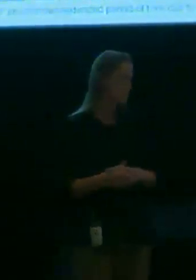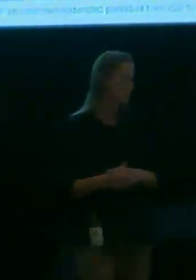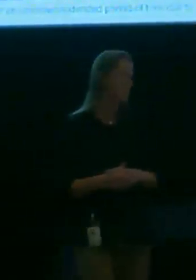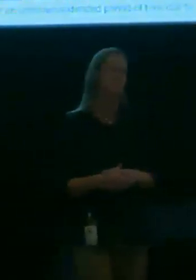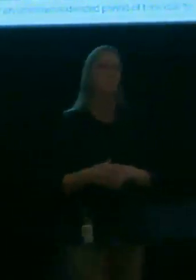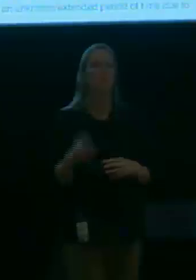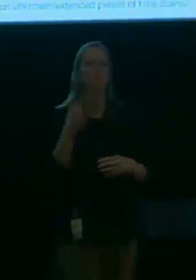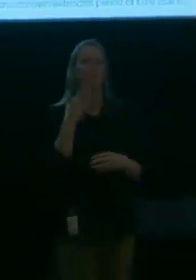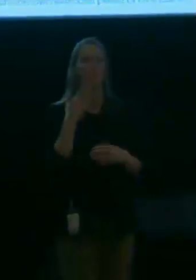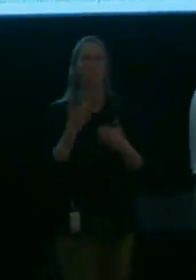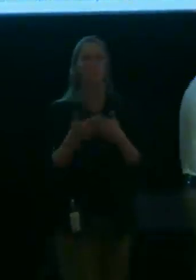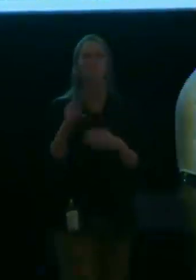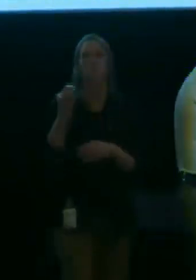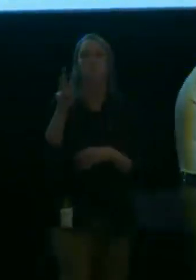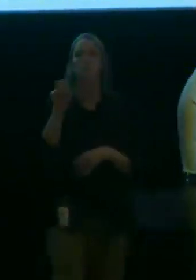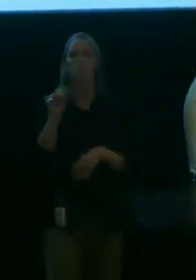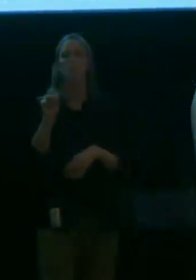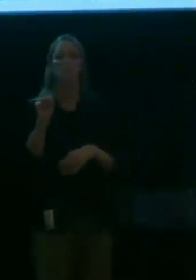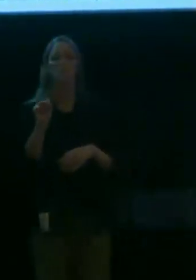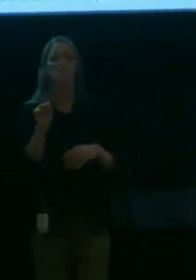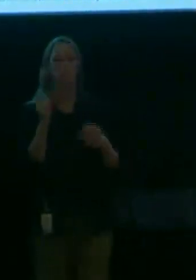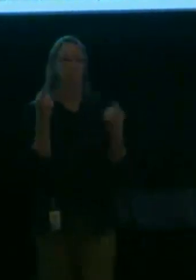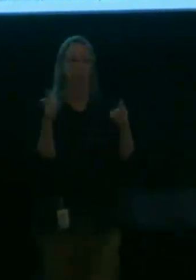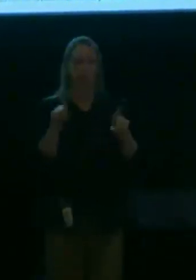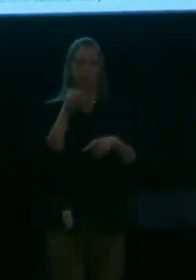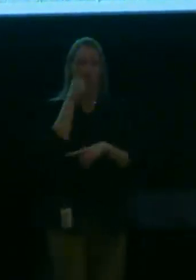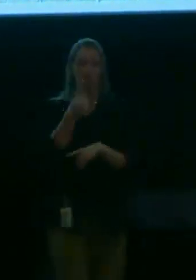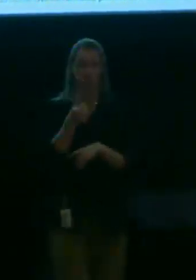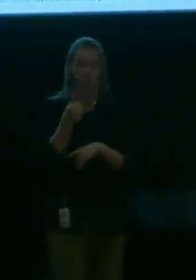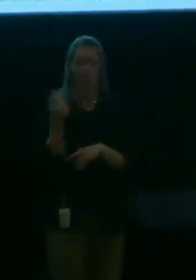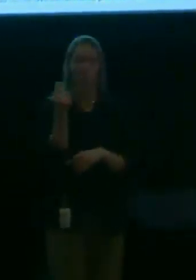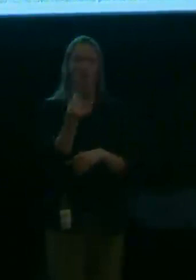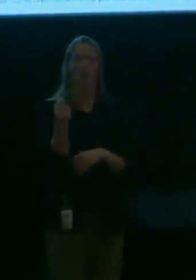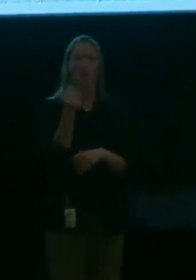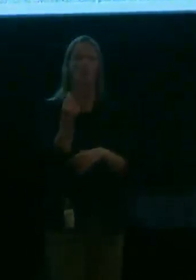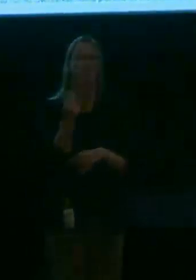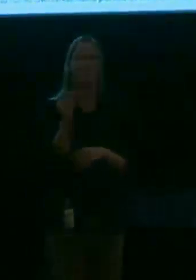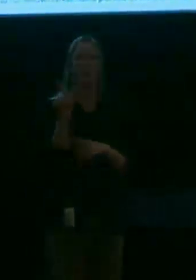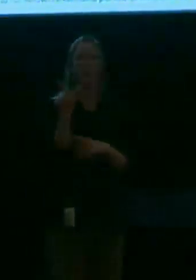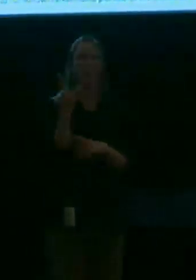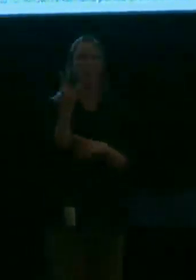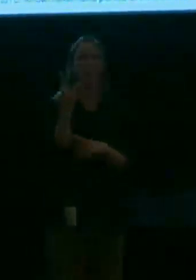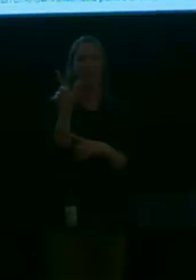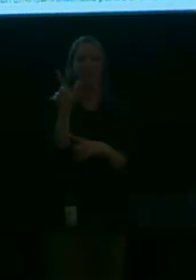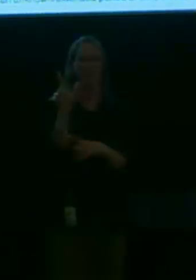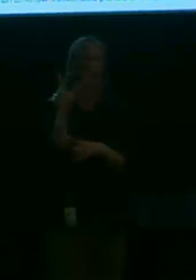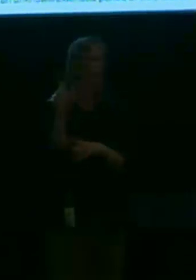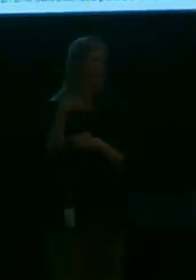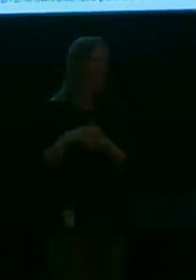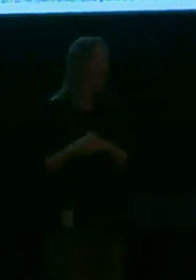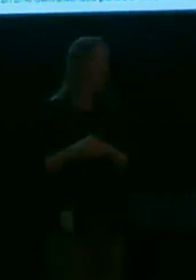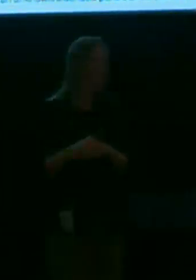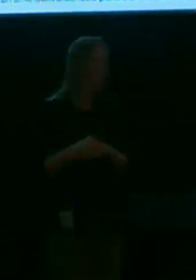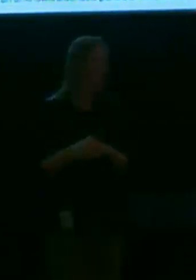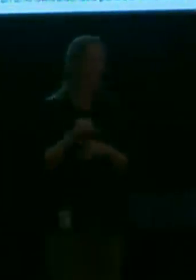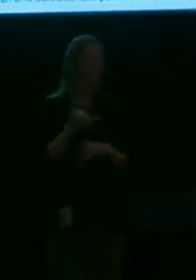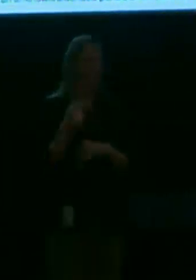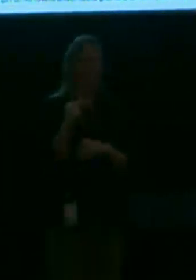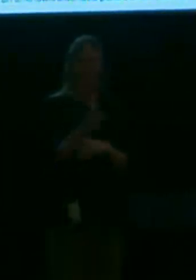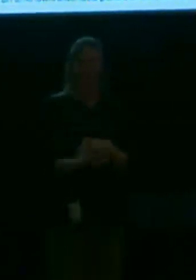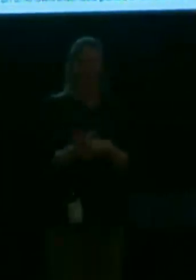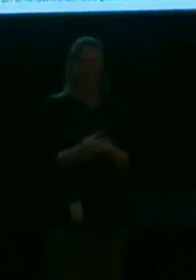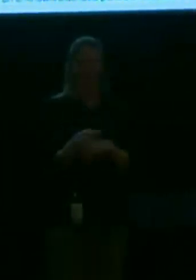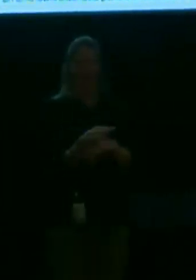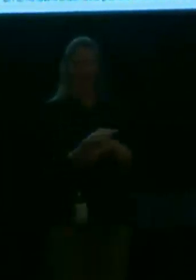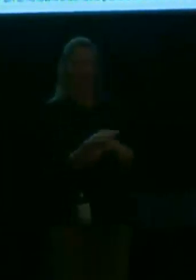The good news is that effective tomorrow, Tuesday the 23rd, this green